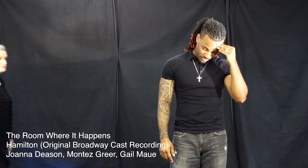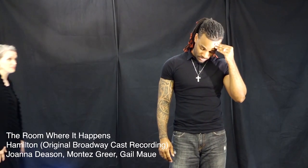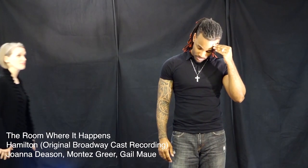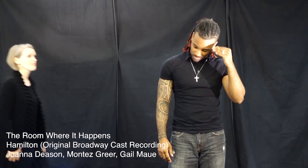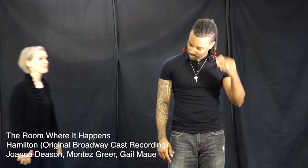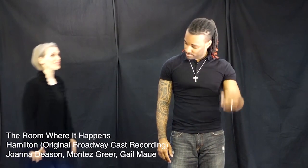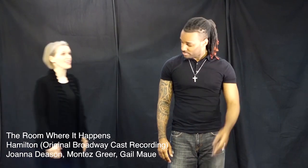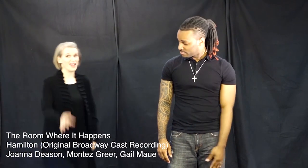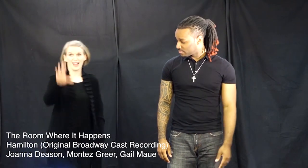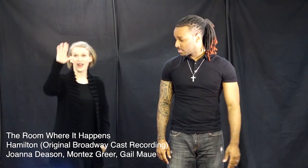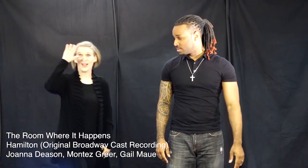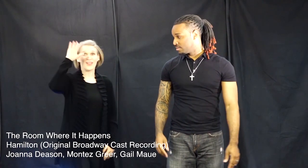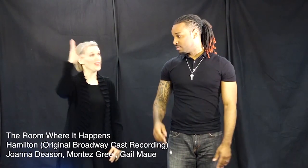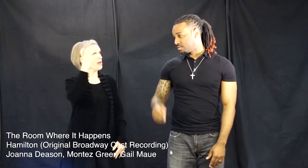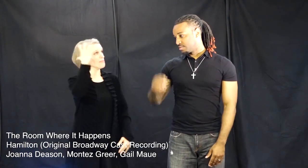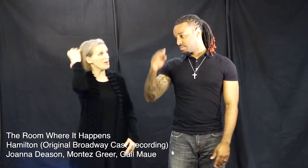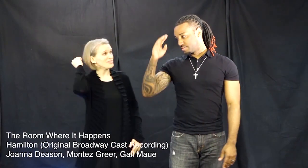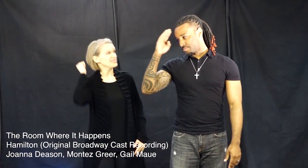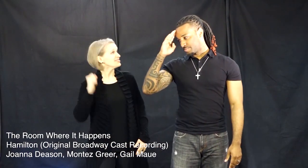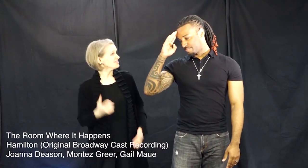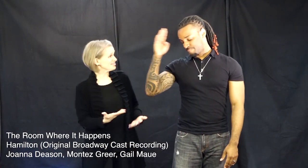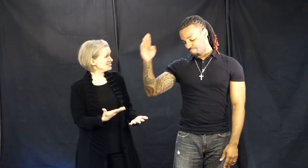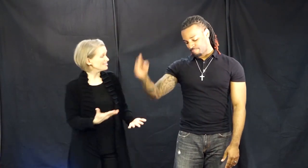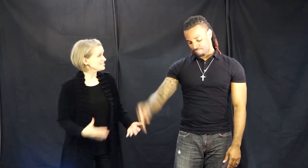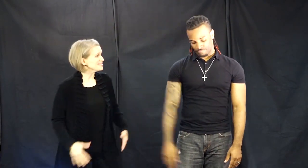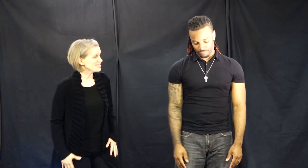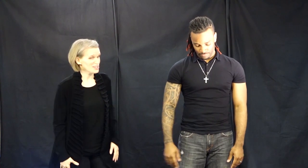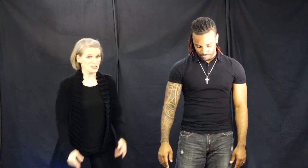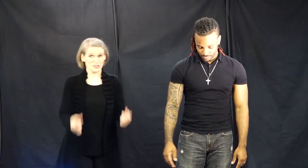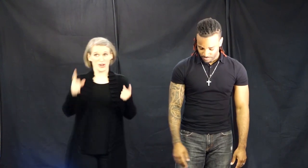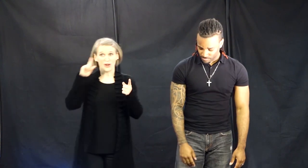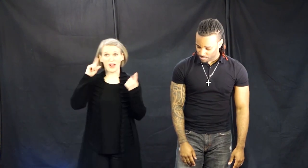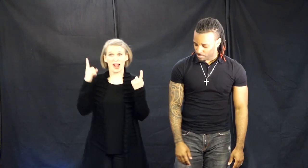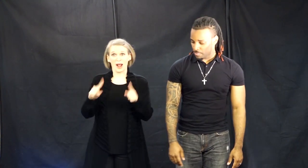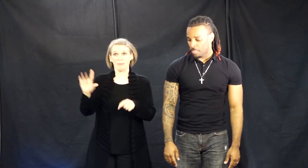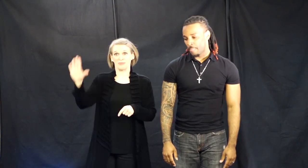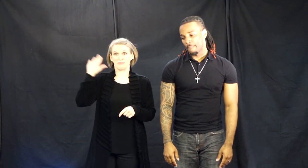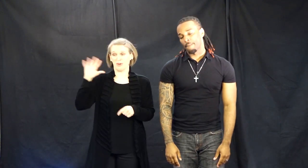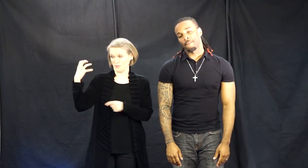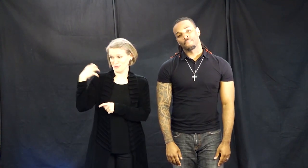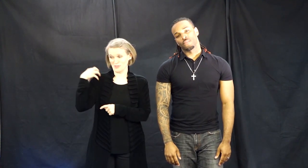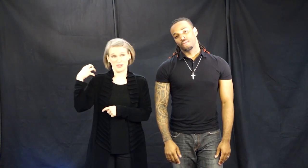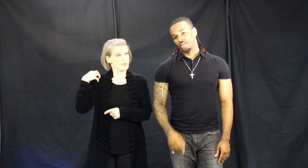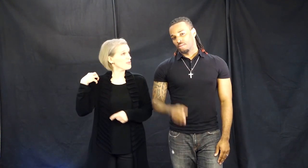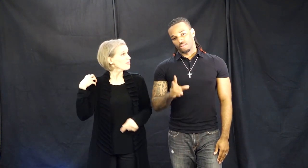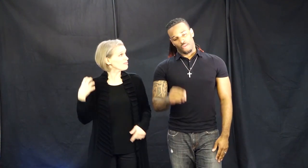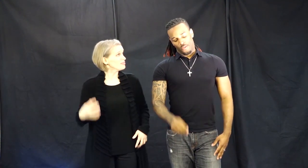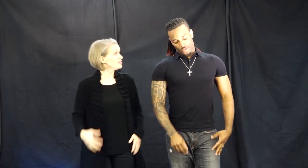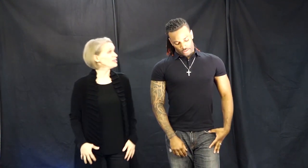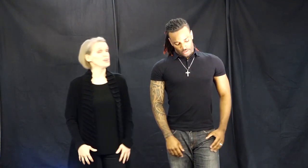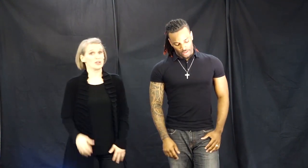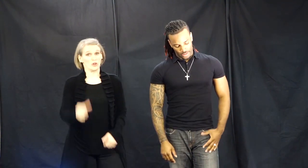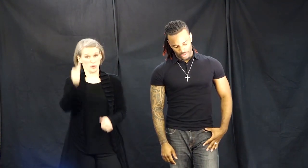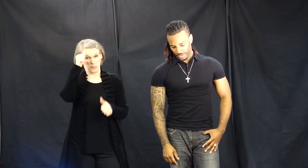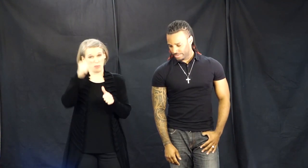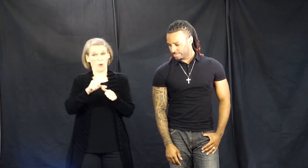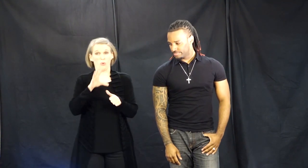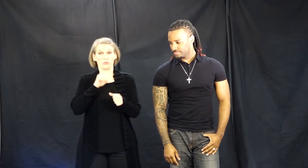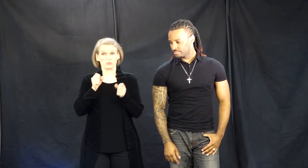Ah, Mr. Secretary. Mr. Burr, sir. Hey, did you hear the news about good old General Mercer? No. You know Claremont Street? Yeah.